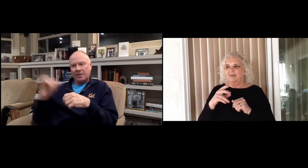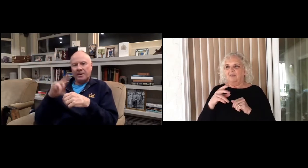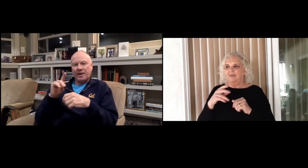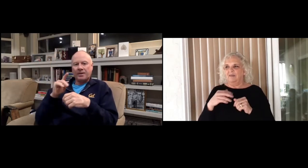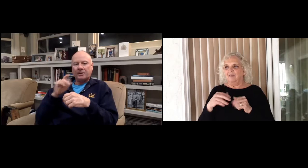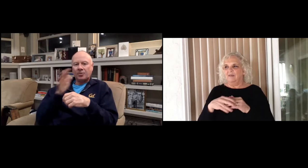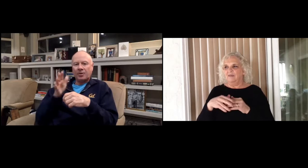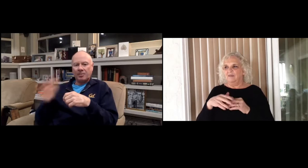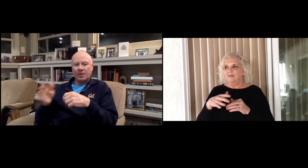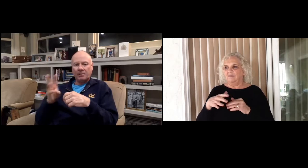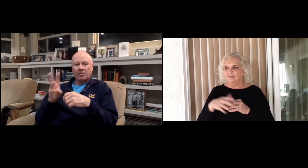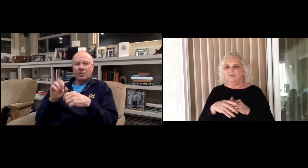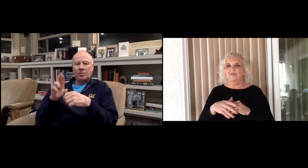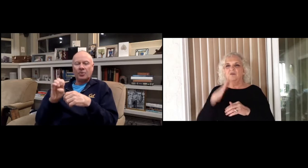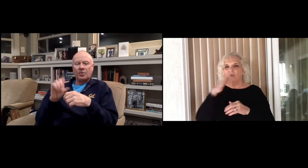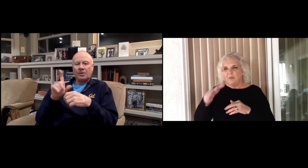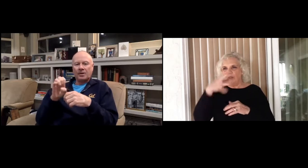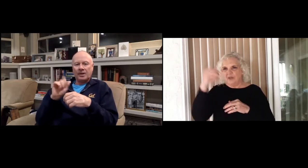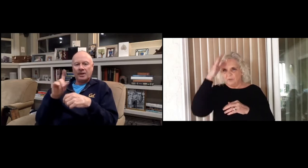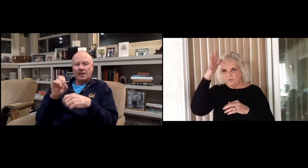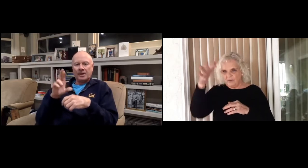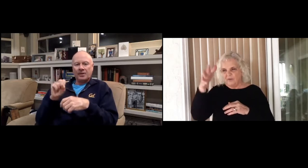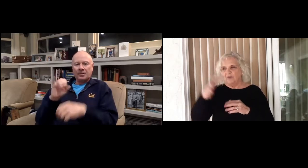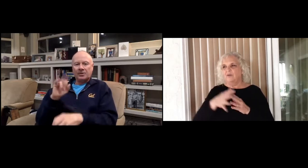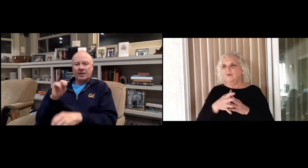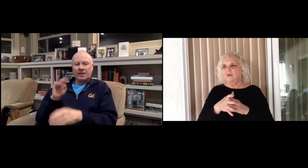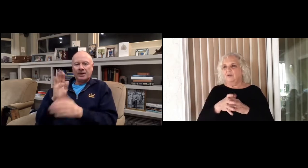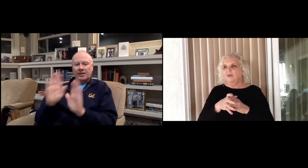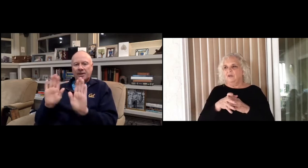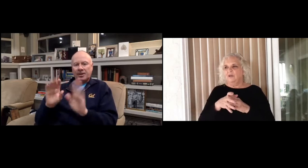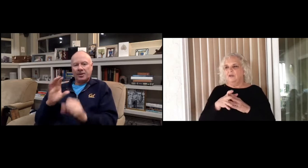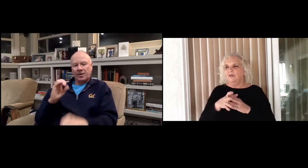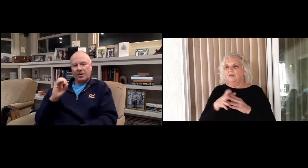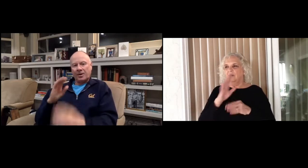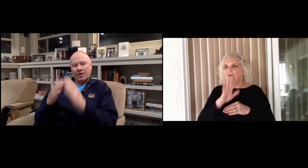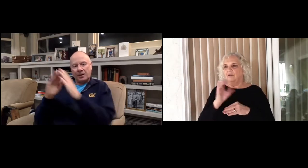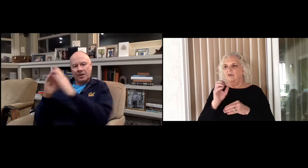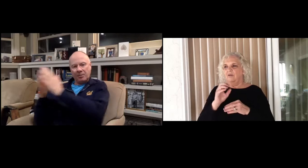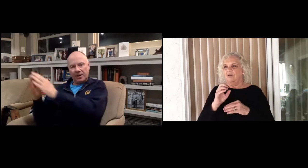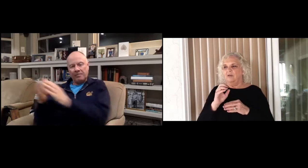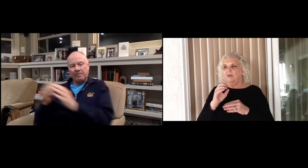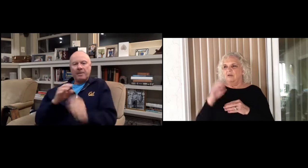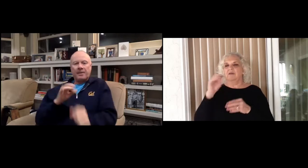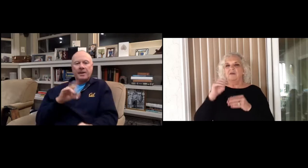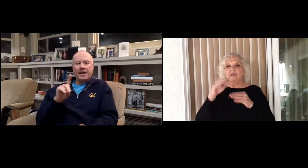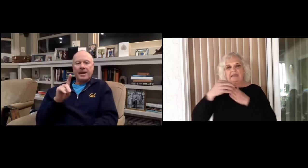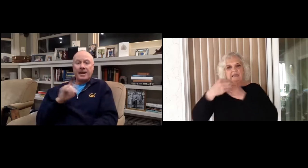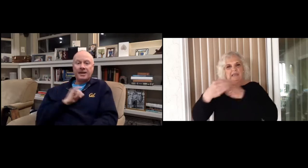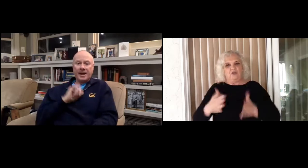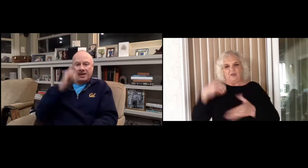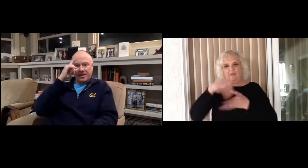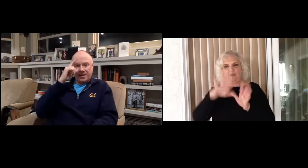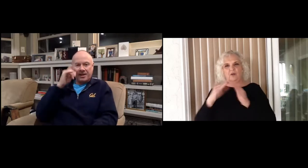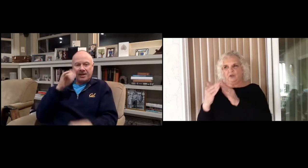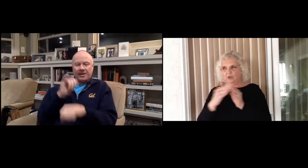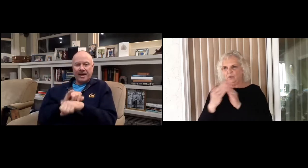Grandma and Grandpa were leaders in their community, and